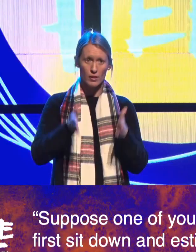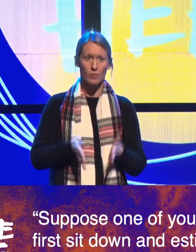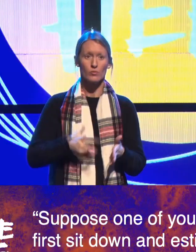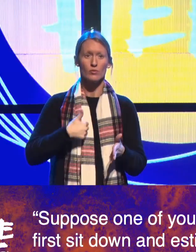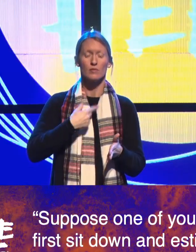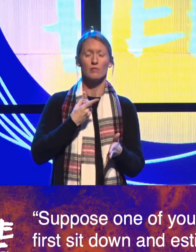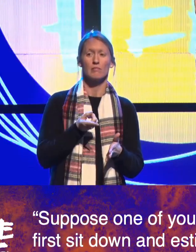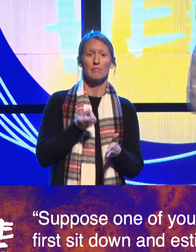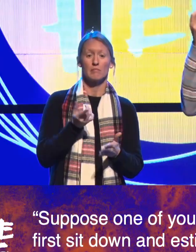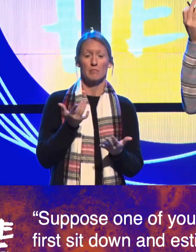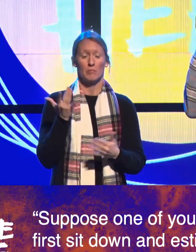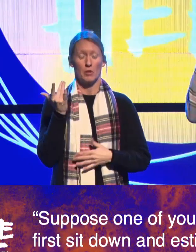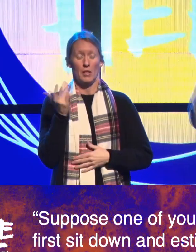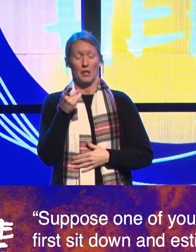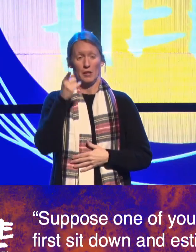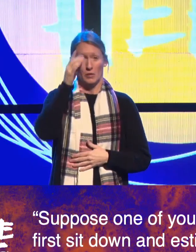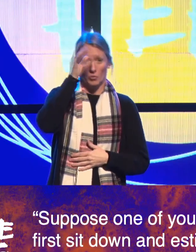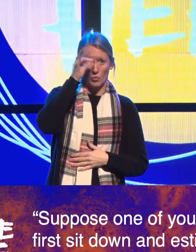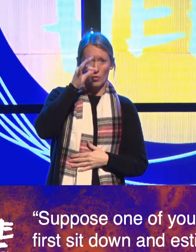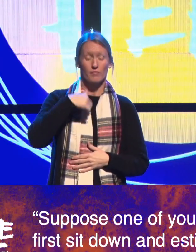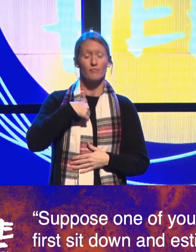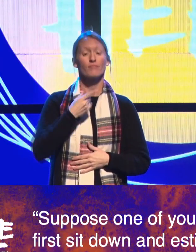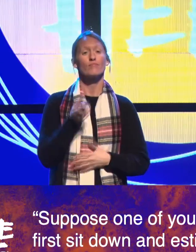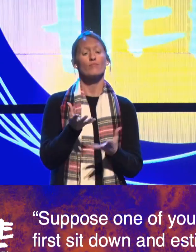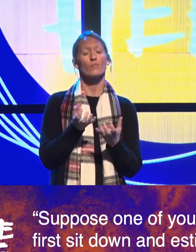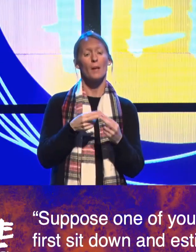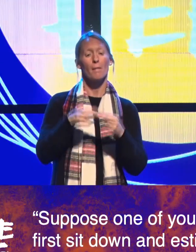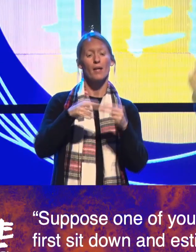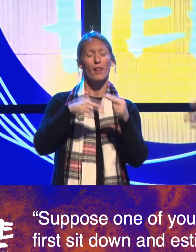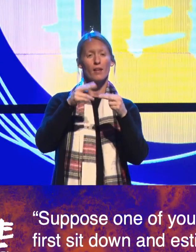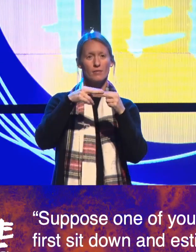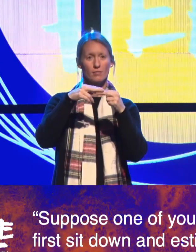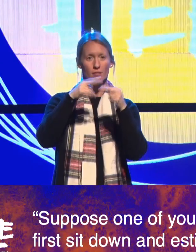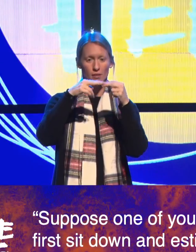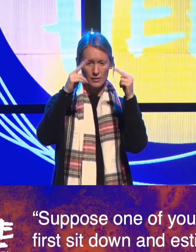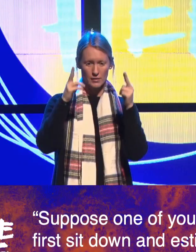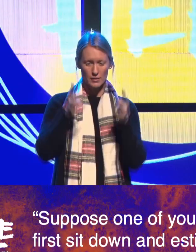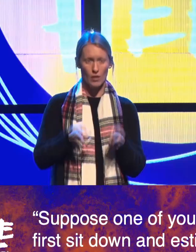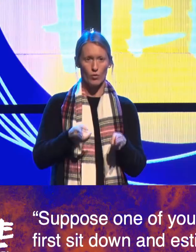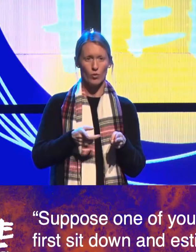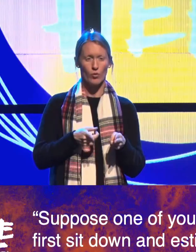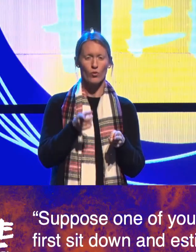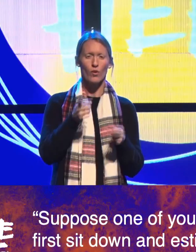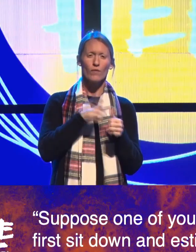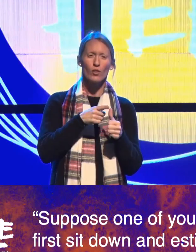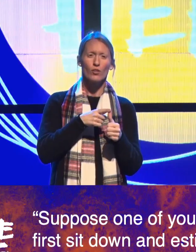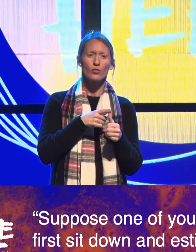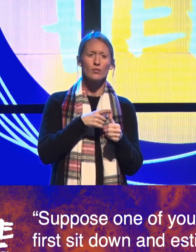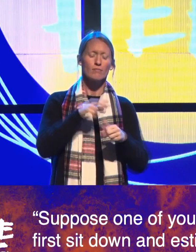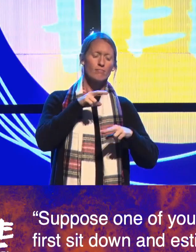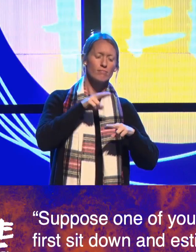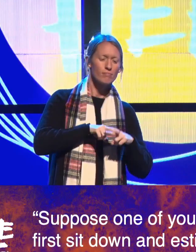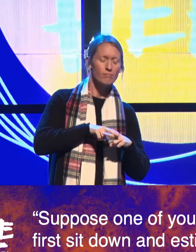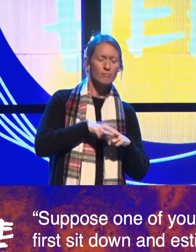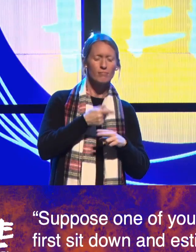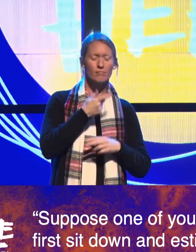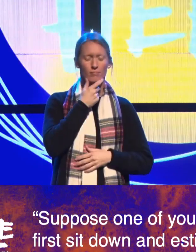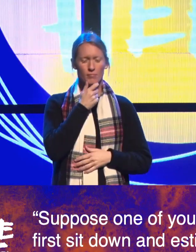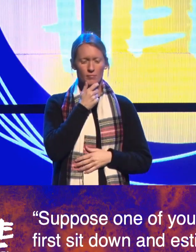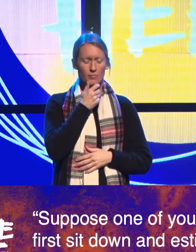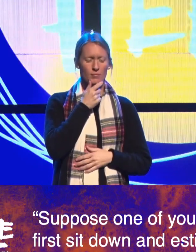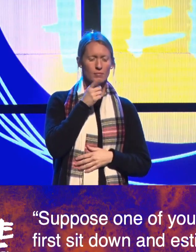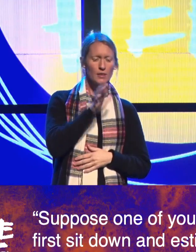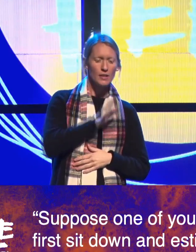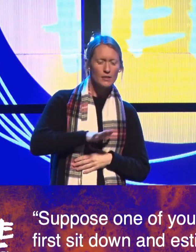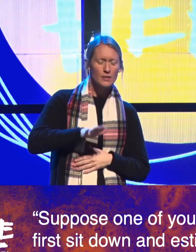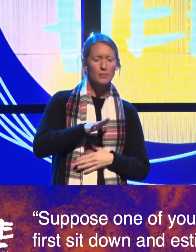have no idea. But he says, say one of you want to build a tower, right? You're going to build a tower. Won't you first sit down and estimate the cost to see if you